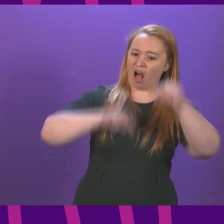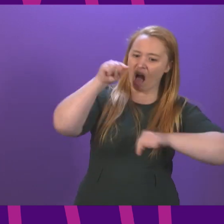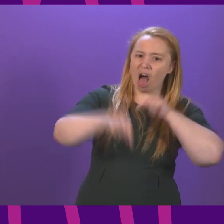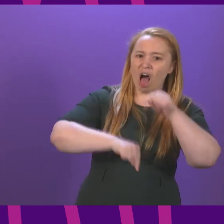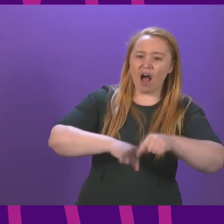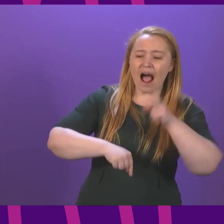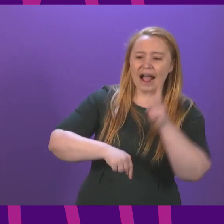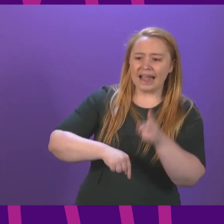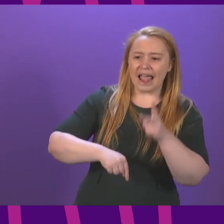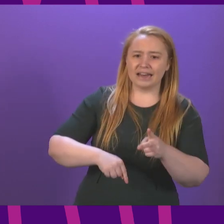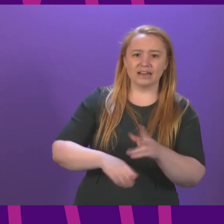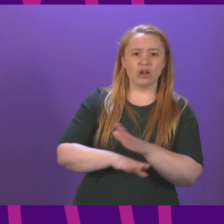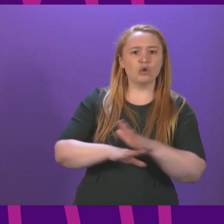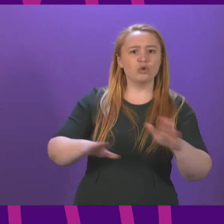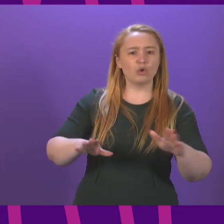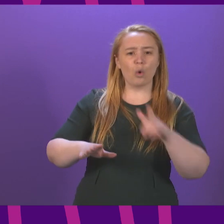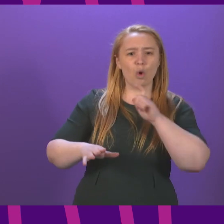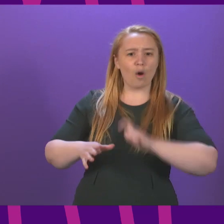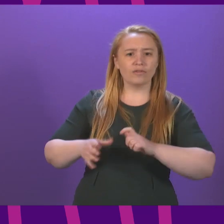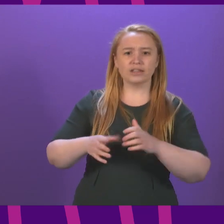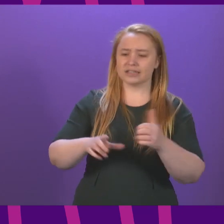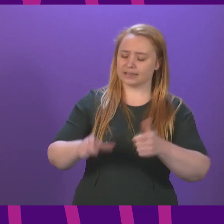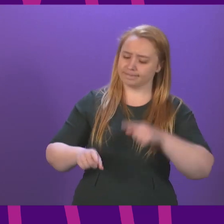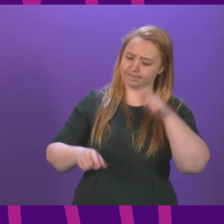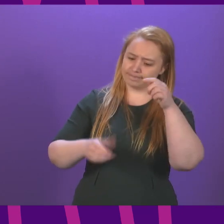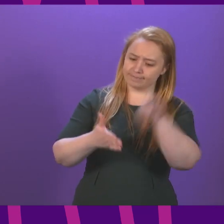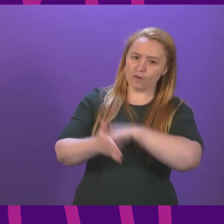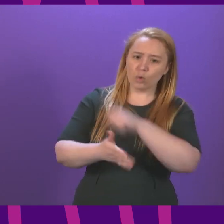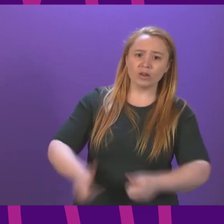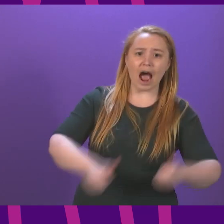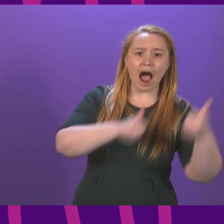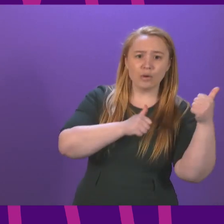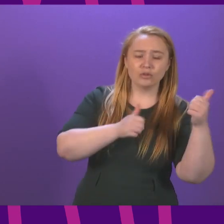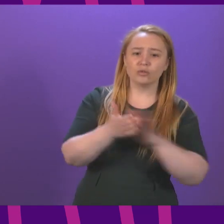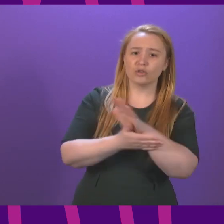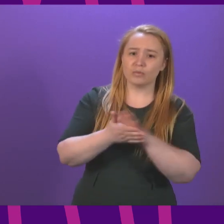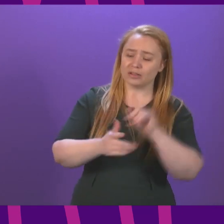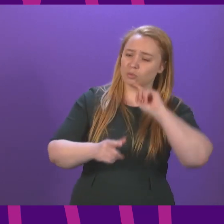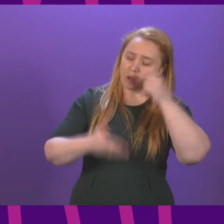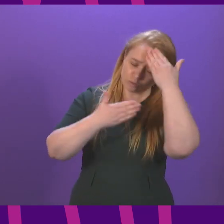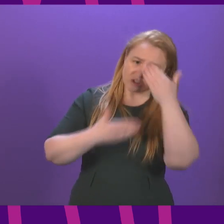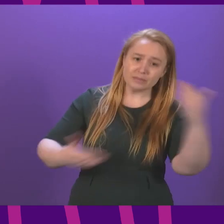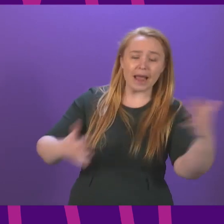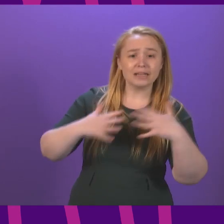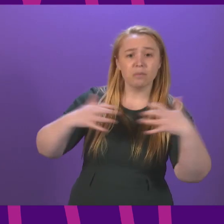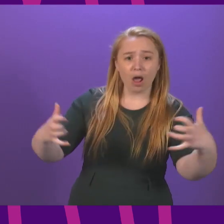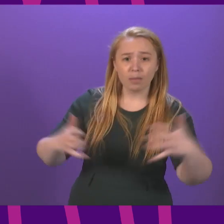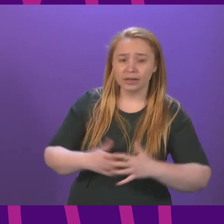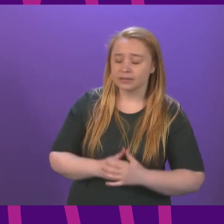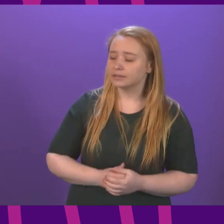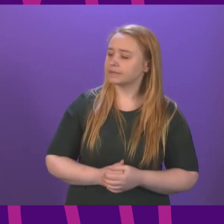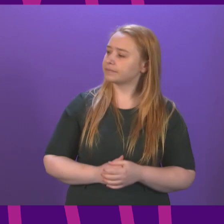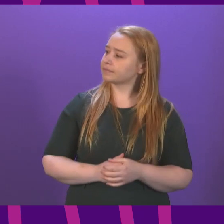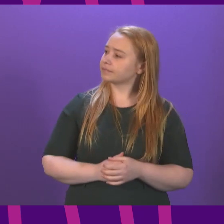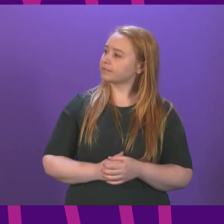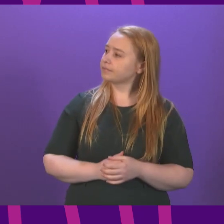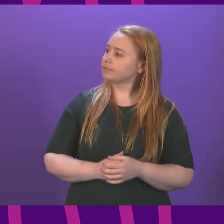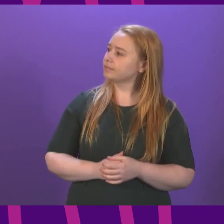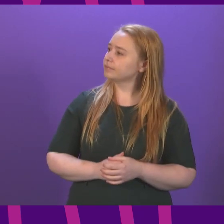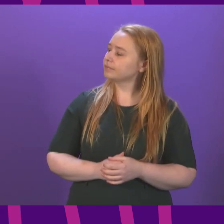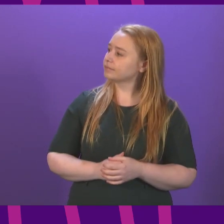confidence in John Swinney to force him to respect the will of this Parliament? The Minister. So it